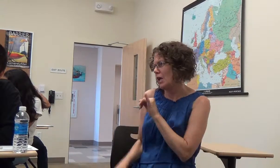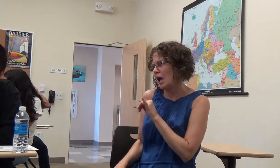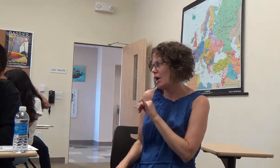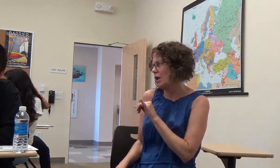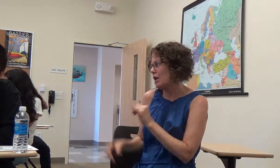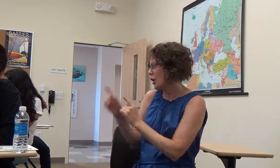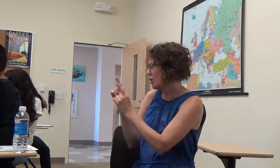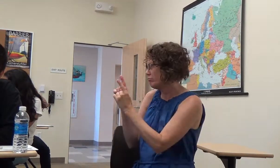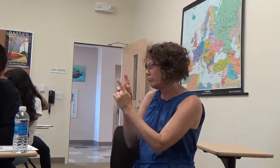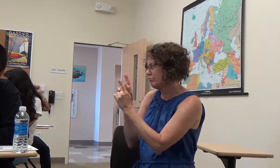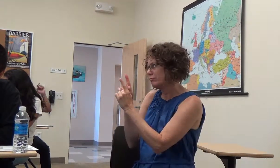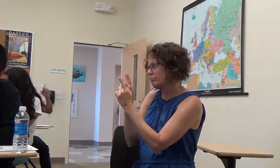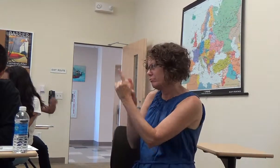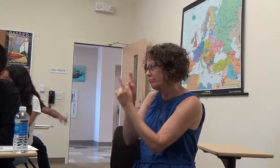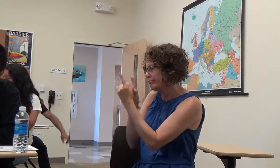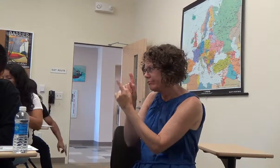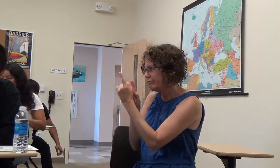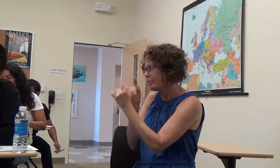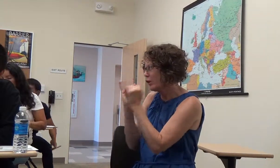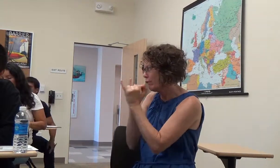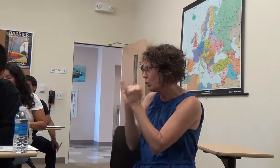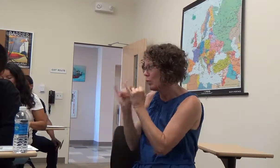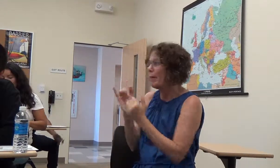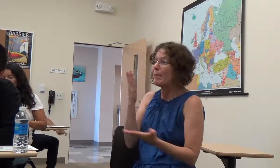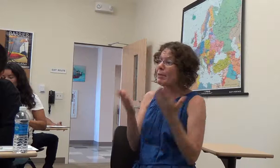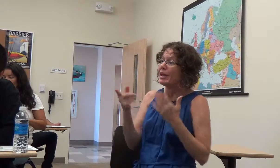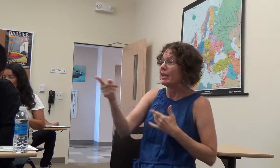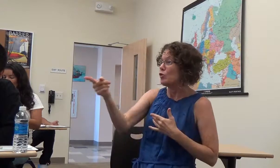Maybe interact with, maybe you have a daughter,